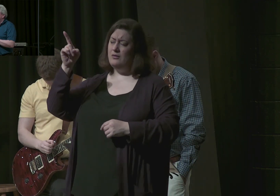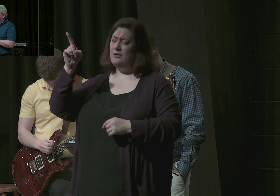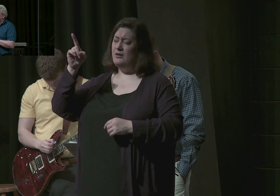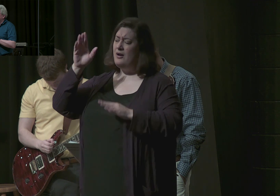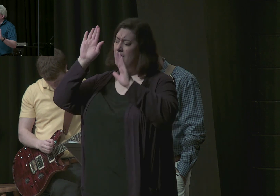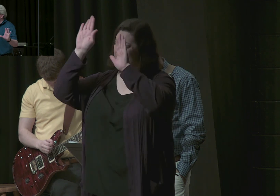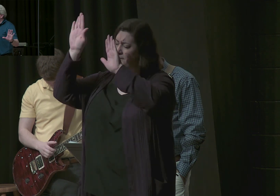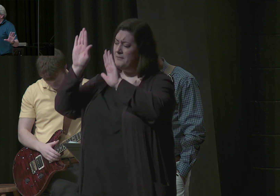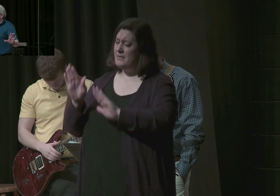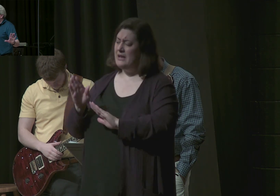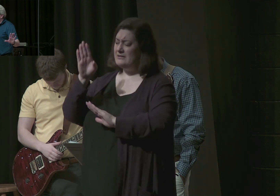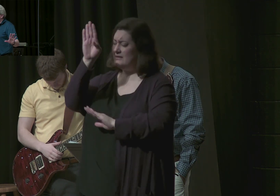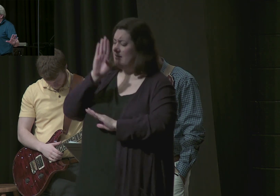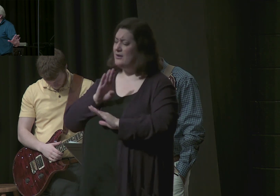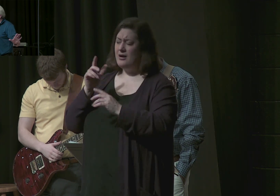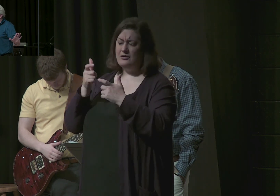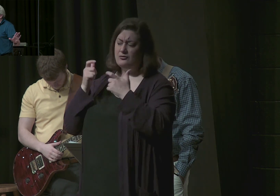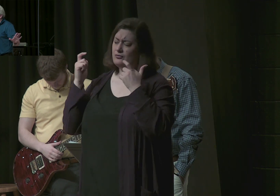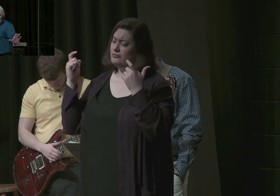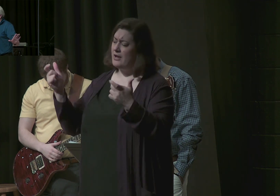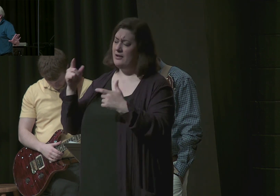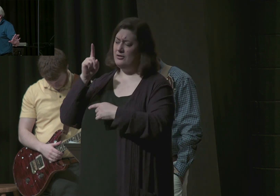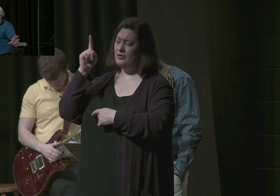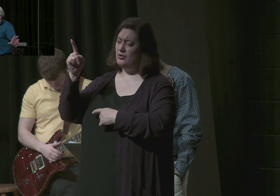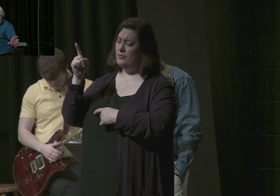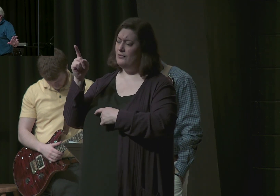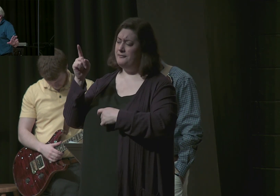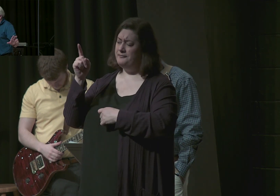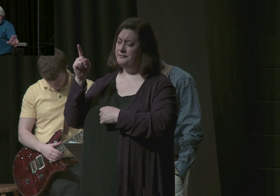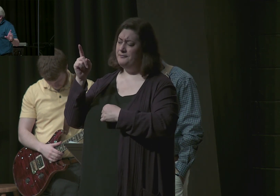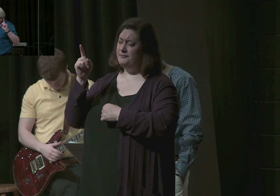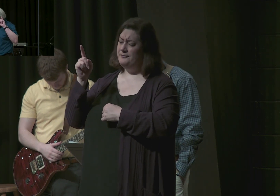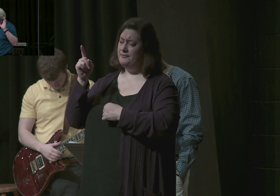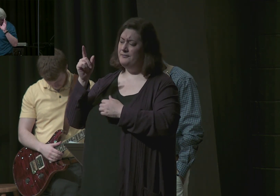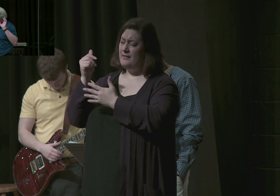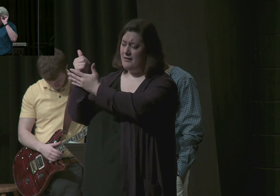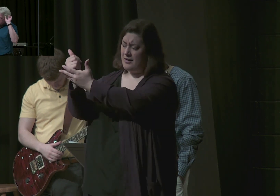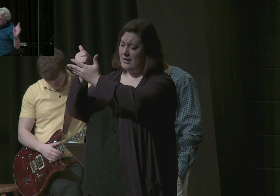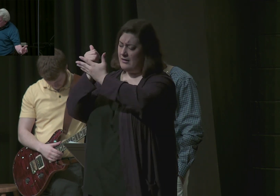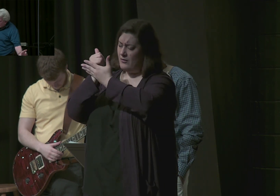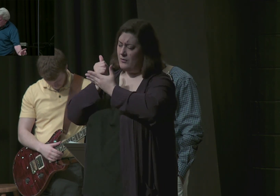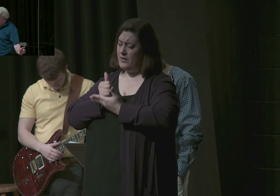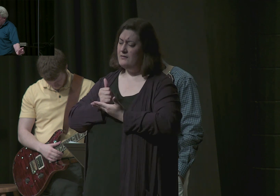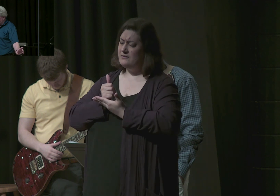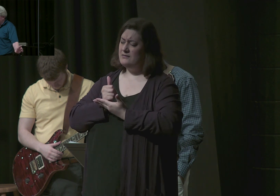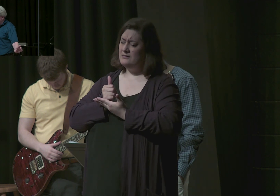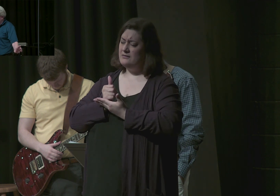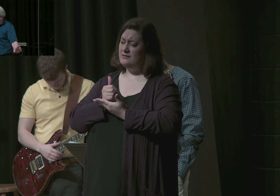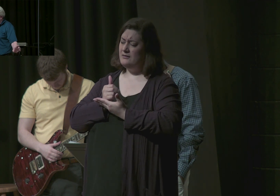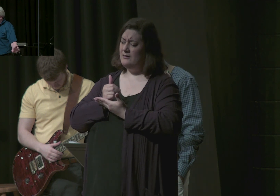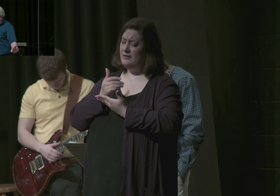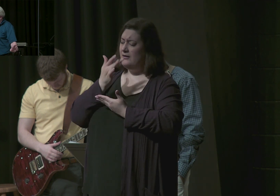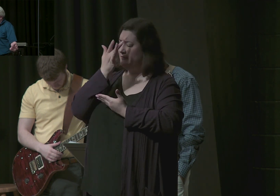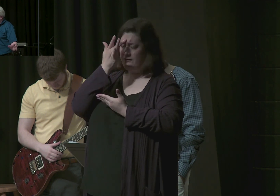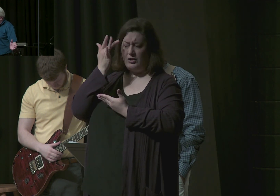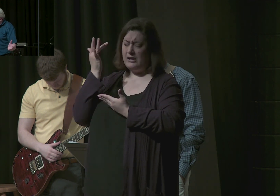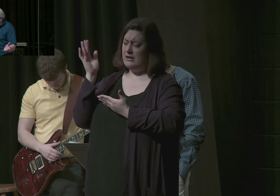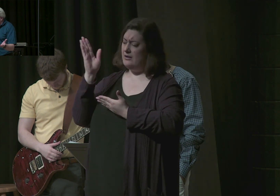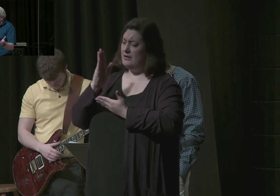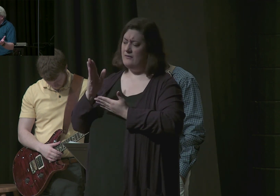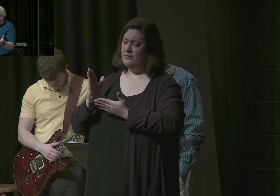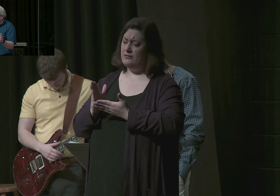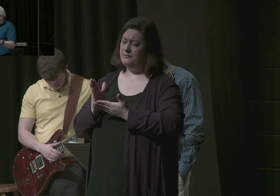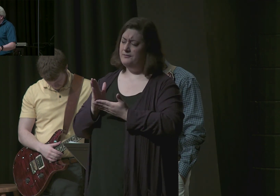are such an amazingly great God. Help us to never forget that